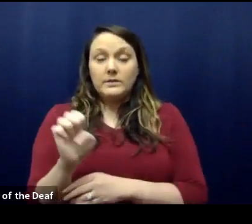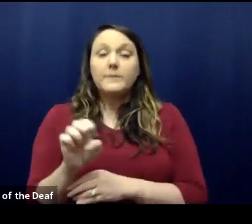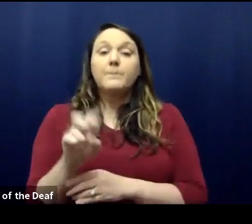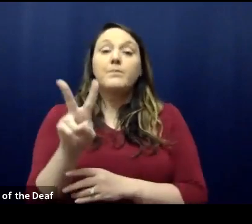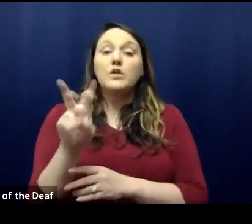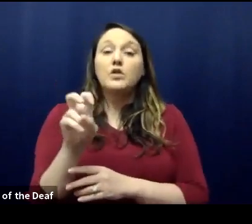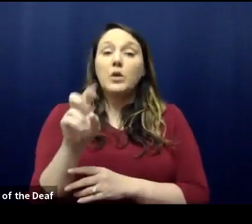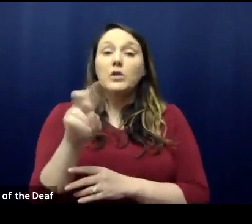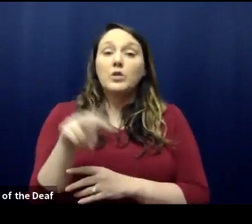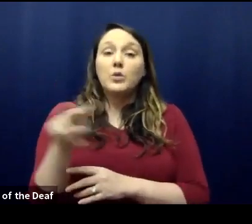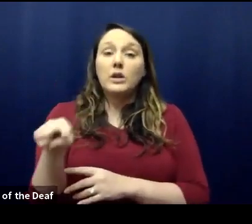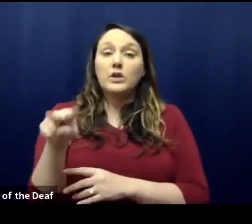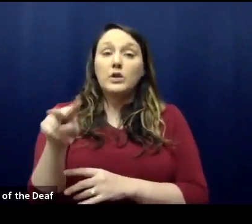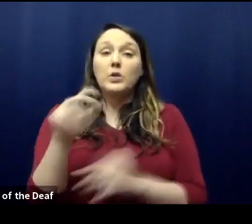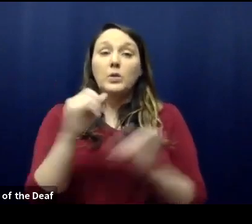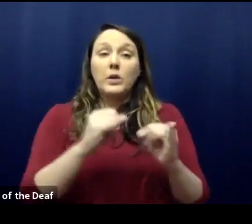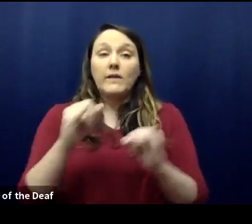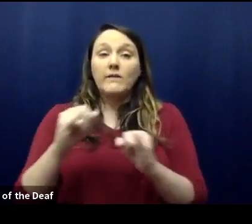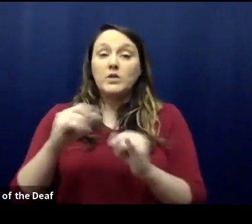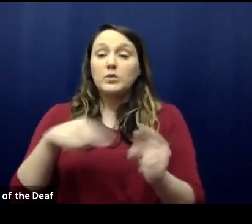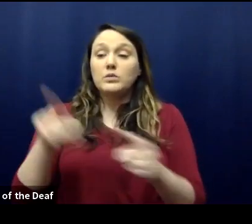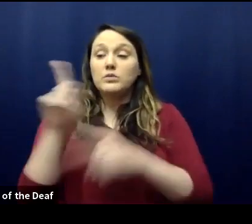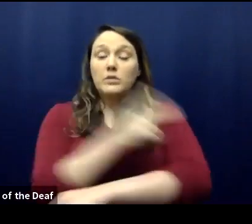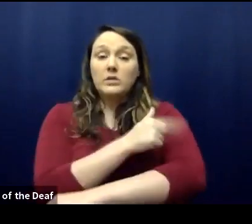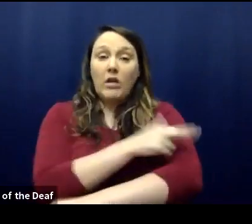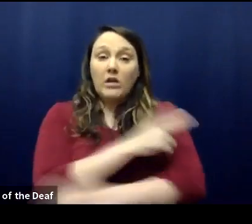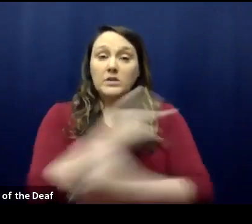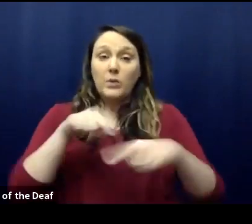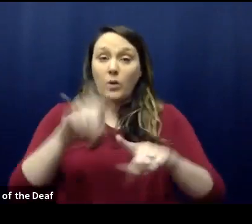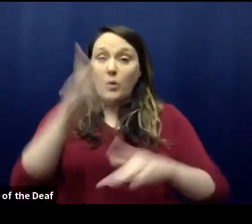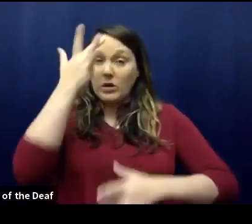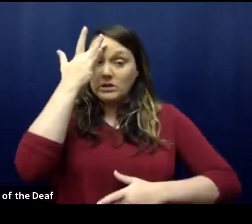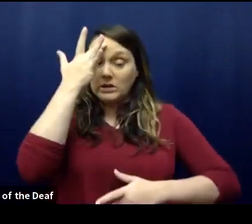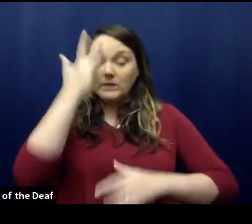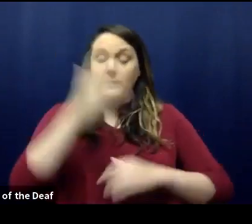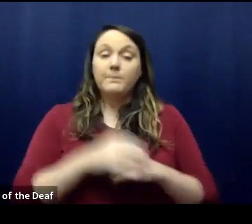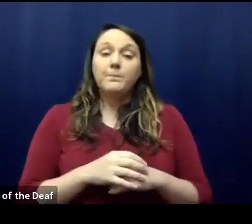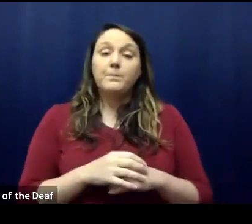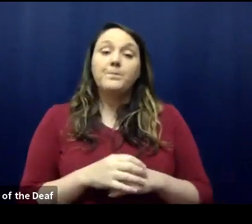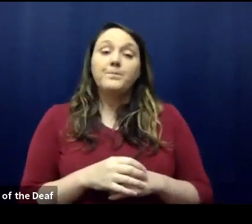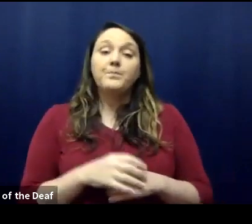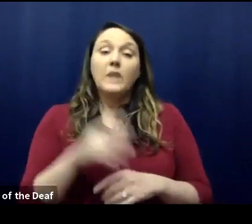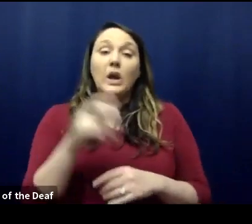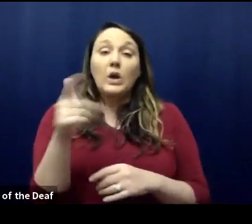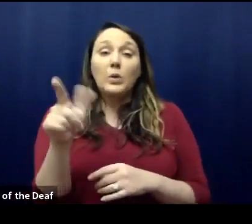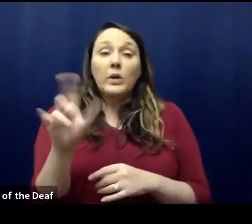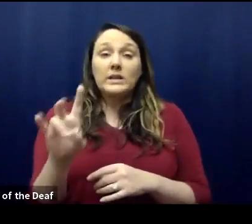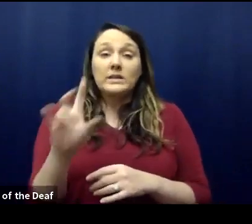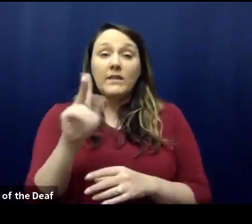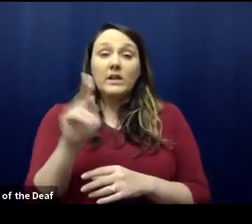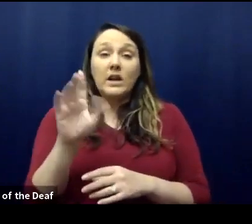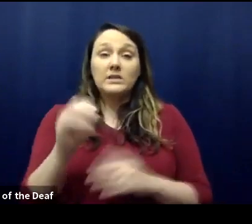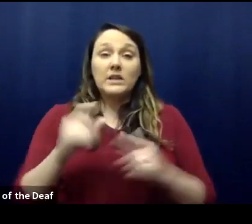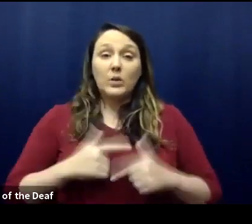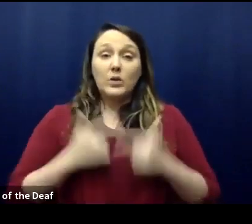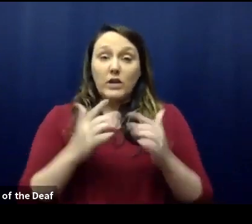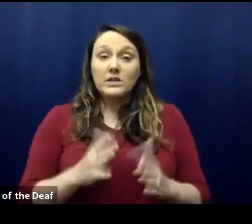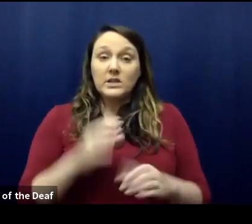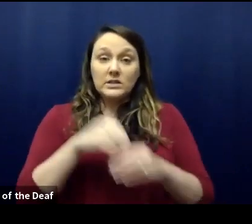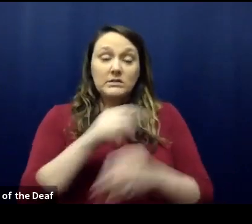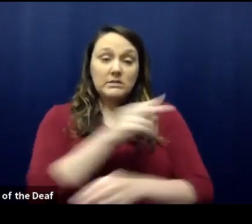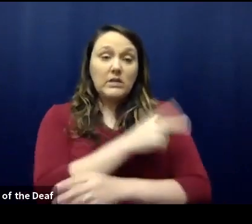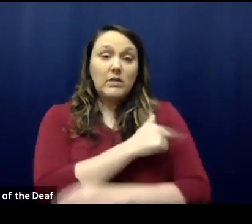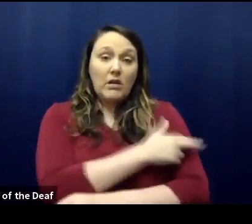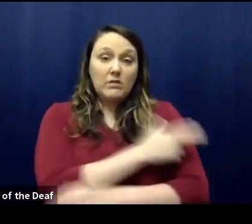222 individuals have been hospitalized at some point in their illness. 27 Knox County residents are currently hospitalized.